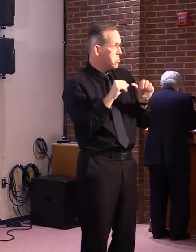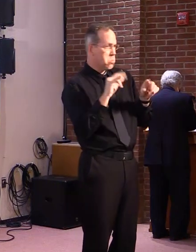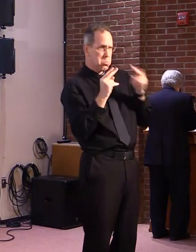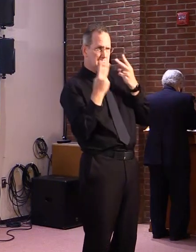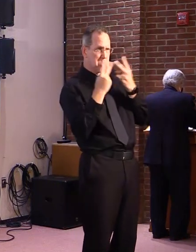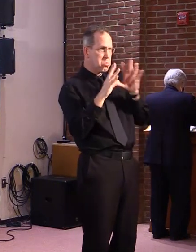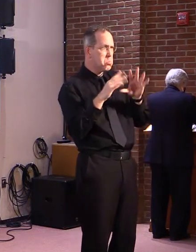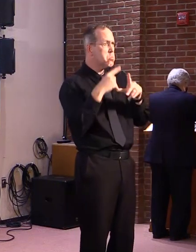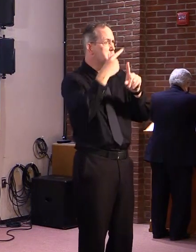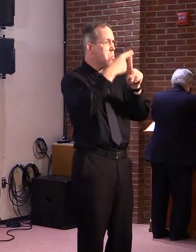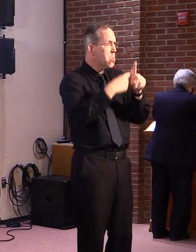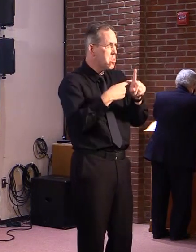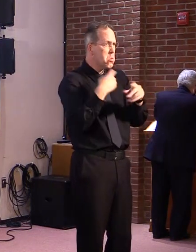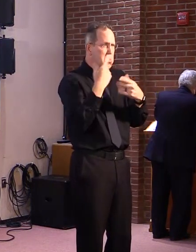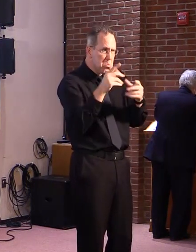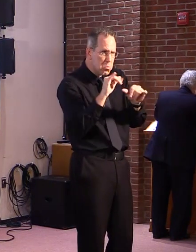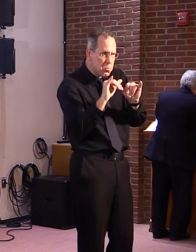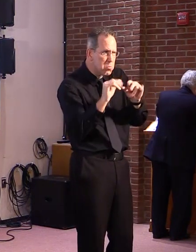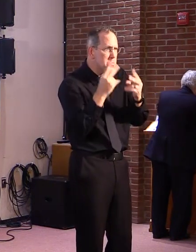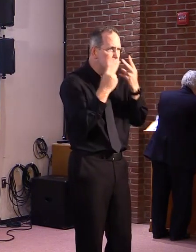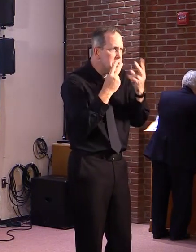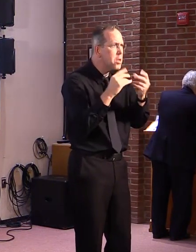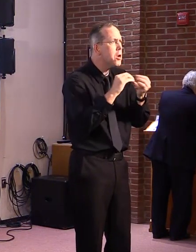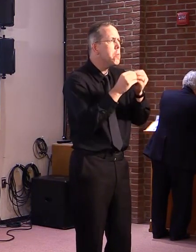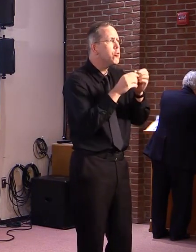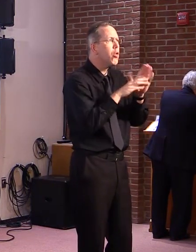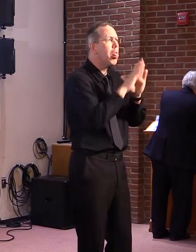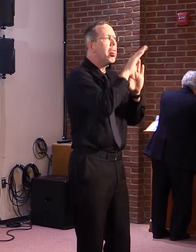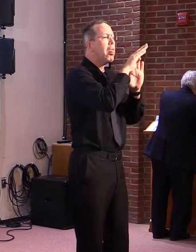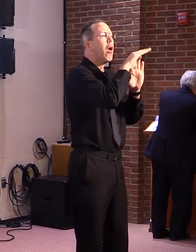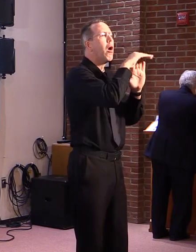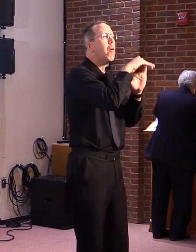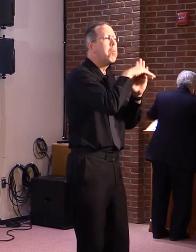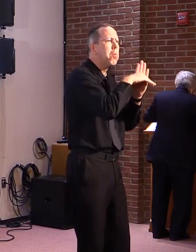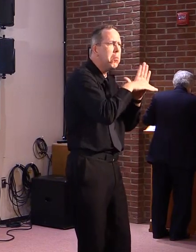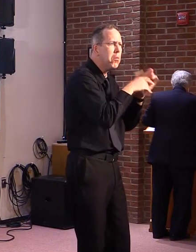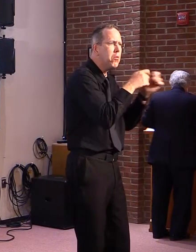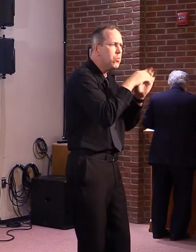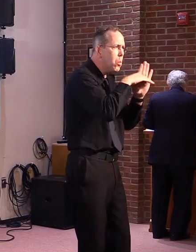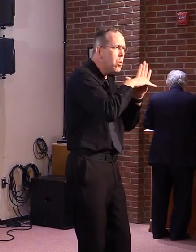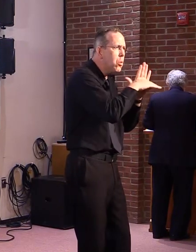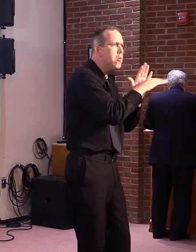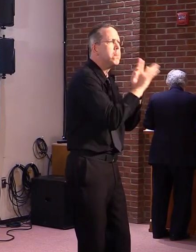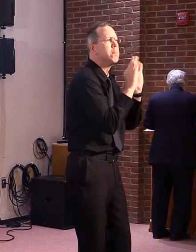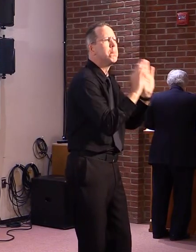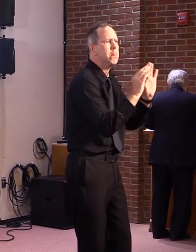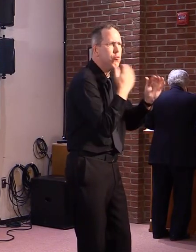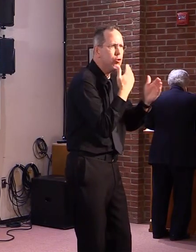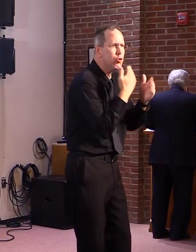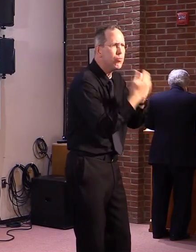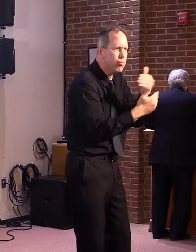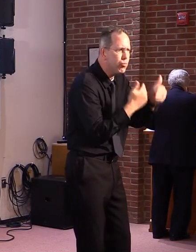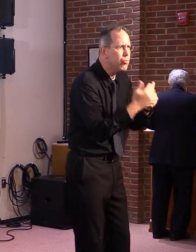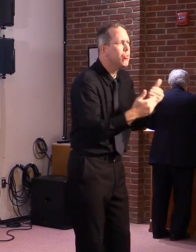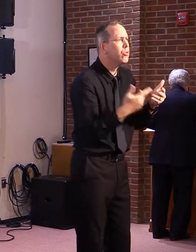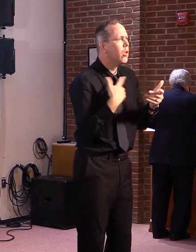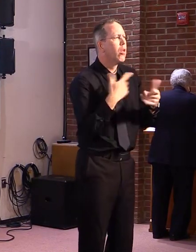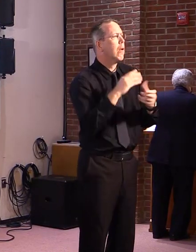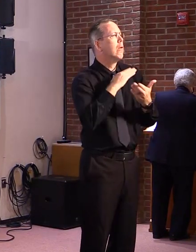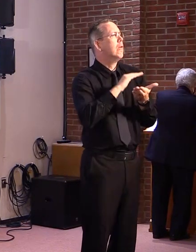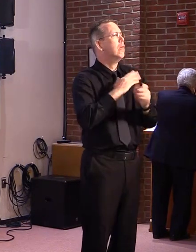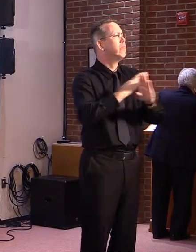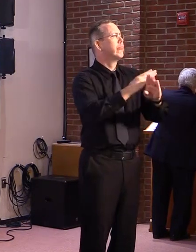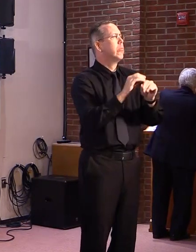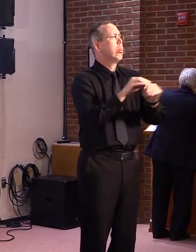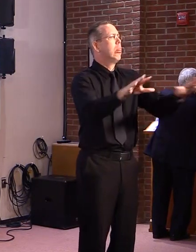Vermonters, we had flattened the curve, meaning we slowed the spread of the virus and changed our trajectory. This work saved hundreds